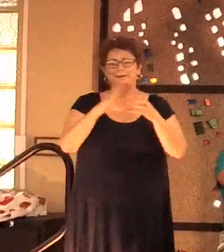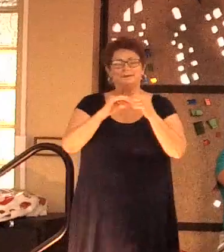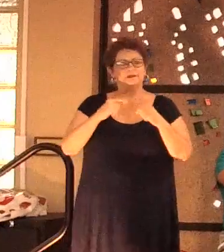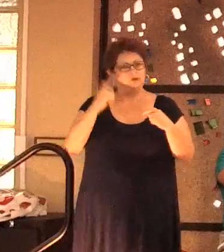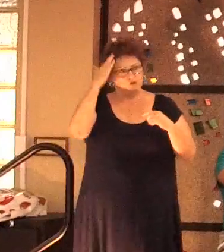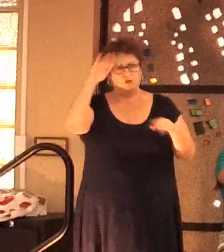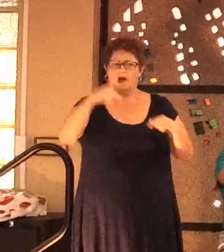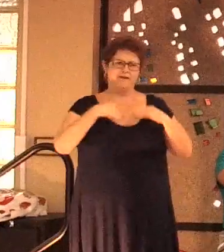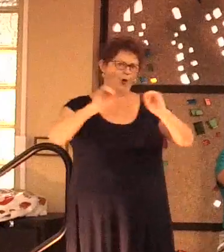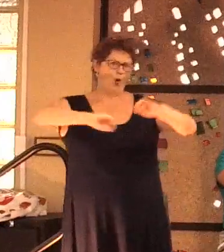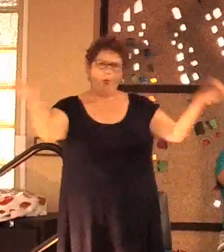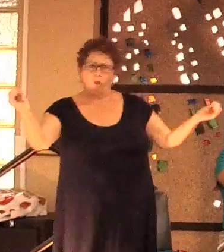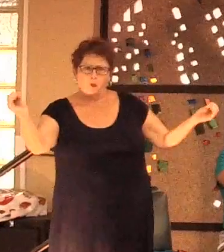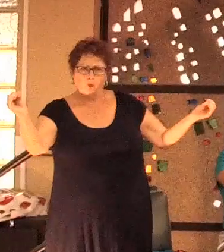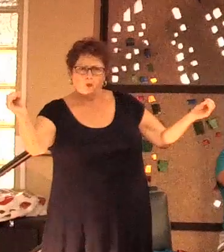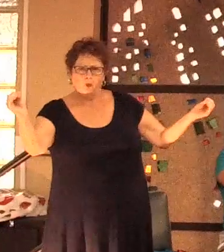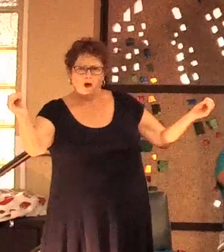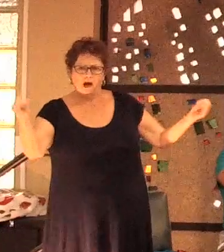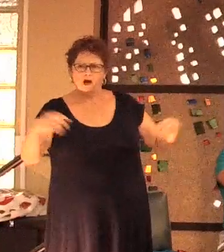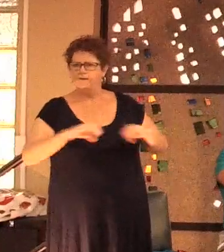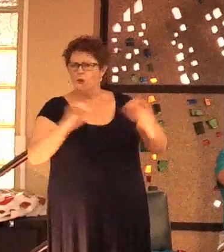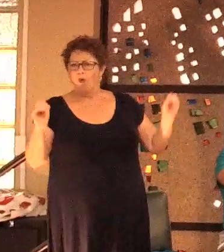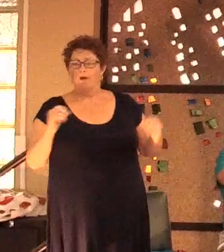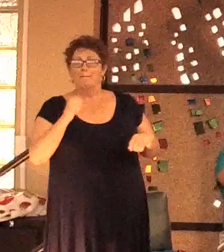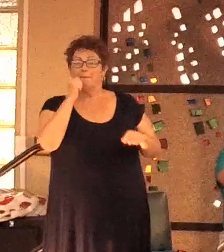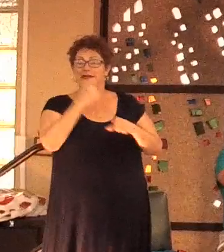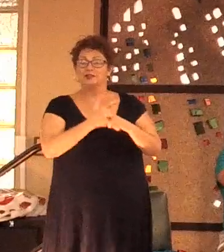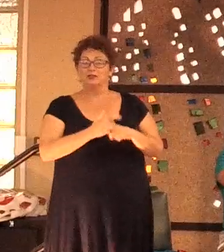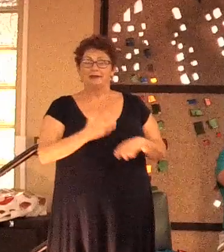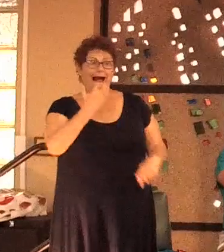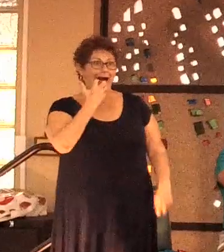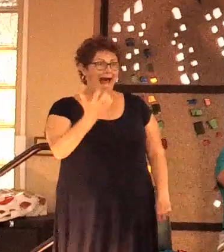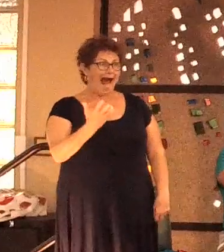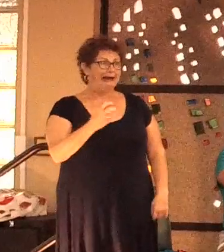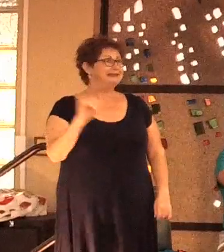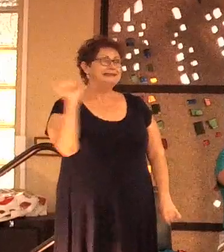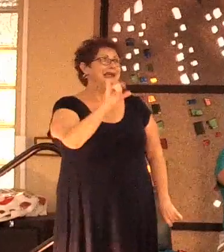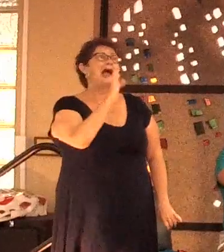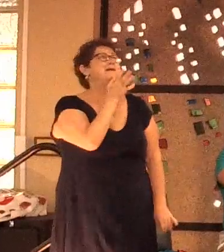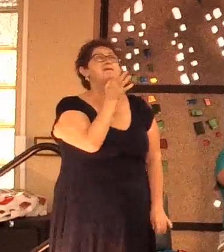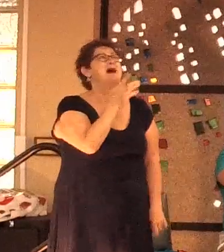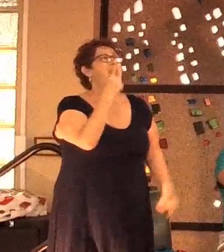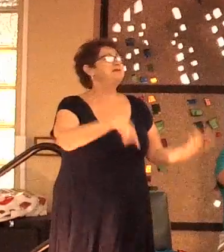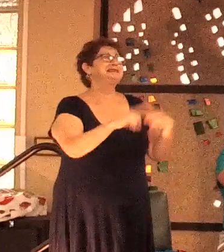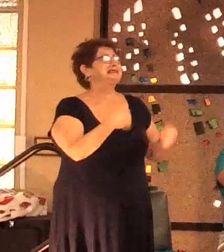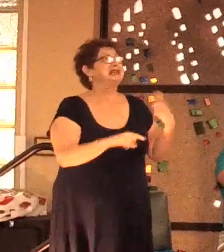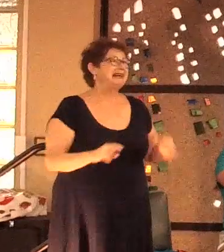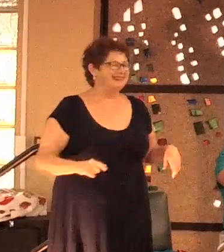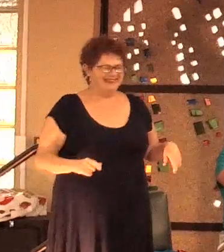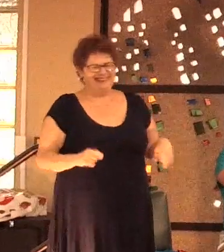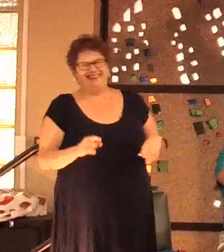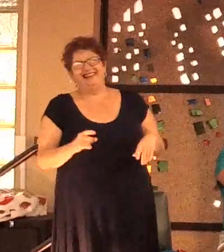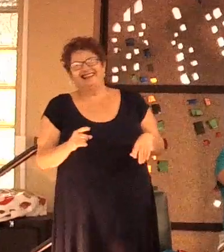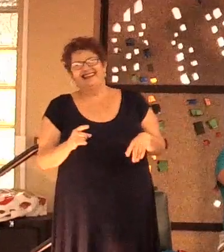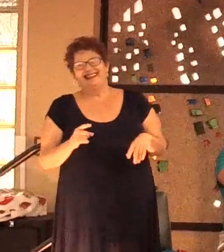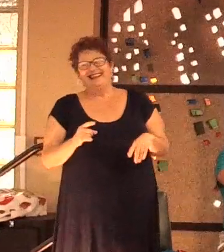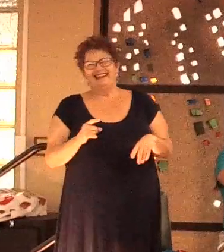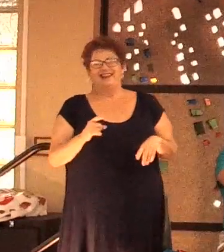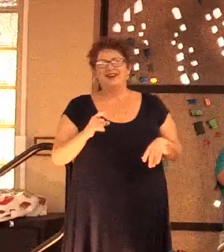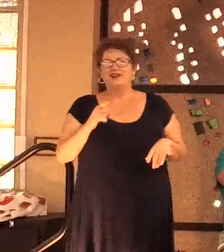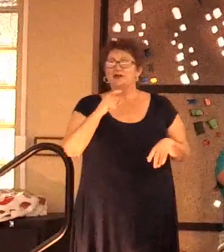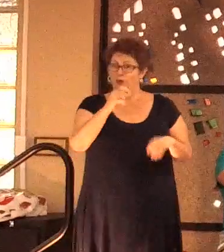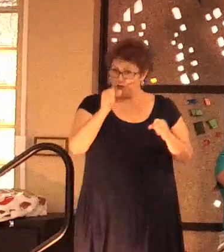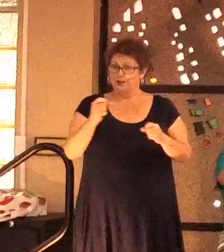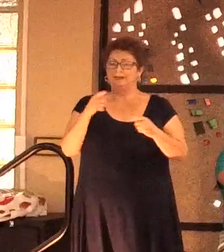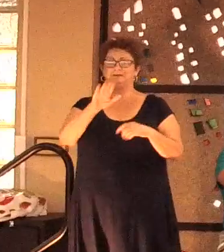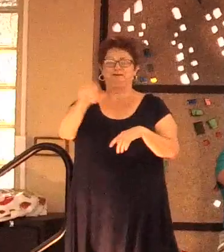laughing. Woman was mentioned, she's like, I have no. My sister said, same thing, my mom signed the same thing, I